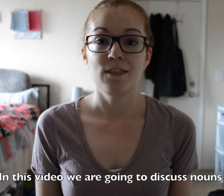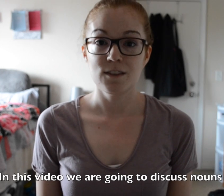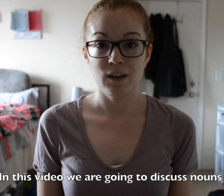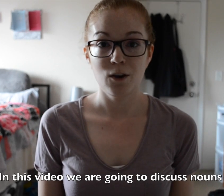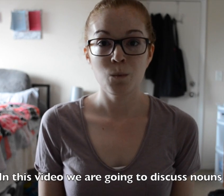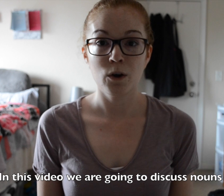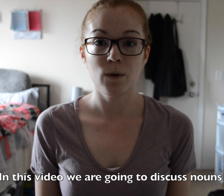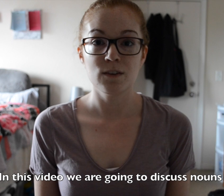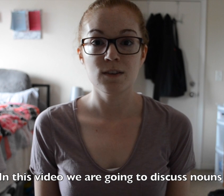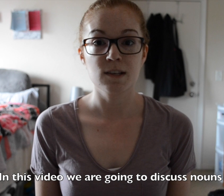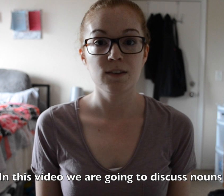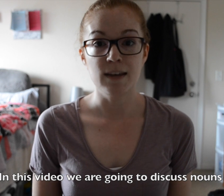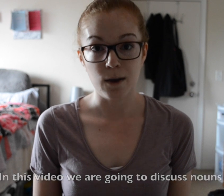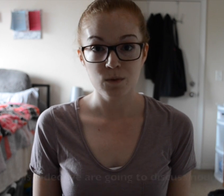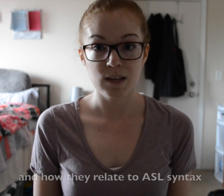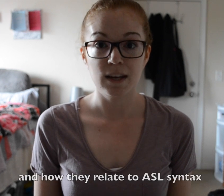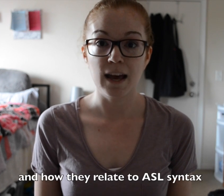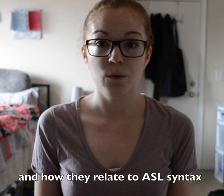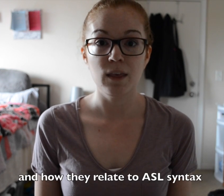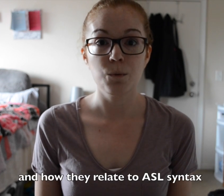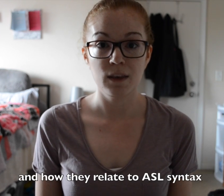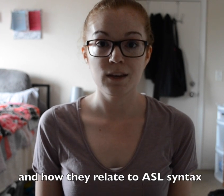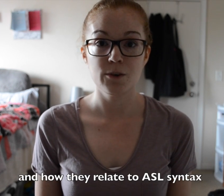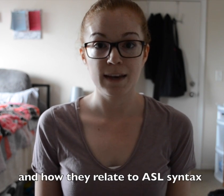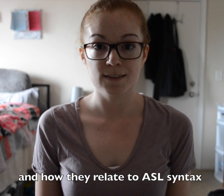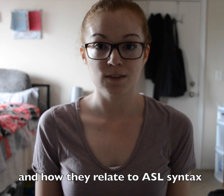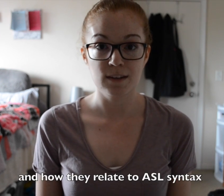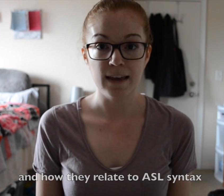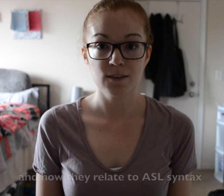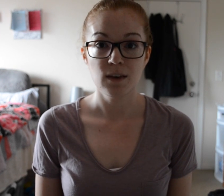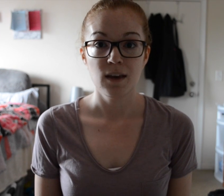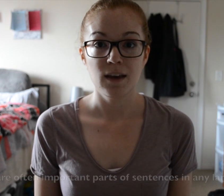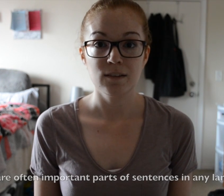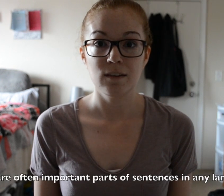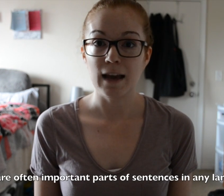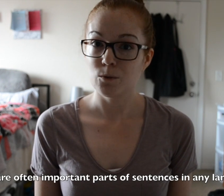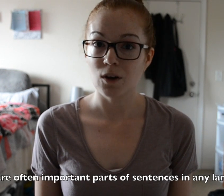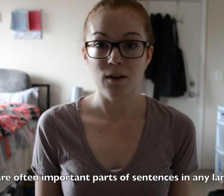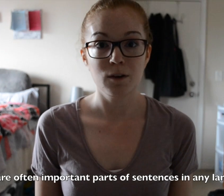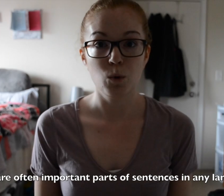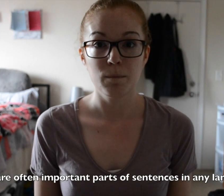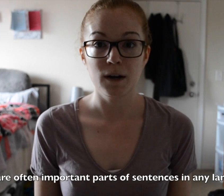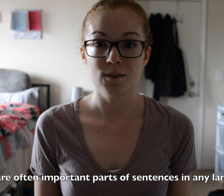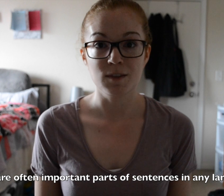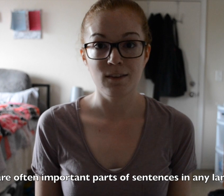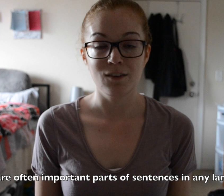In this video, we're going to discuss nouns and how they relate to ASL syntax. Nouns are often important parts of sentences in